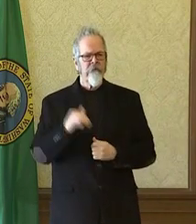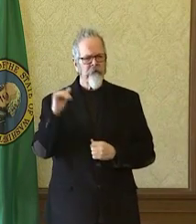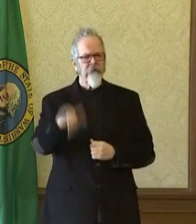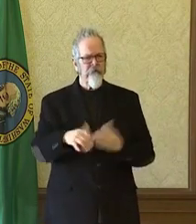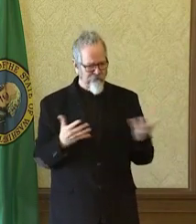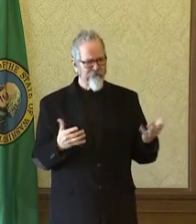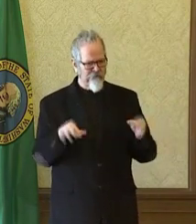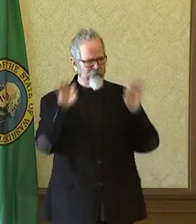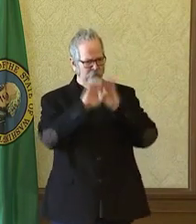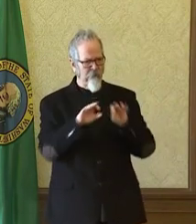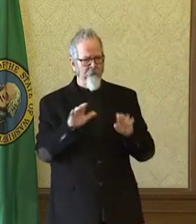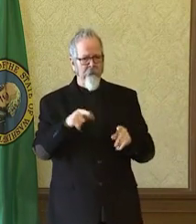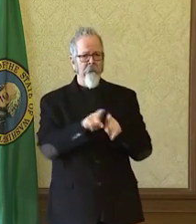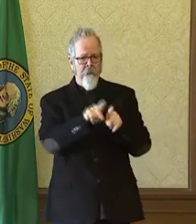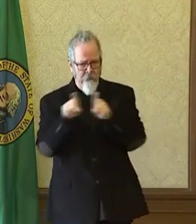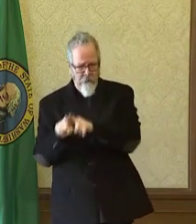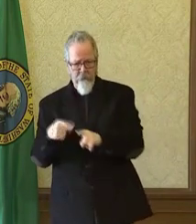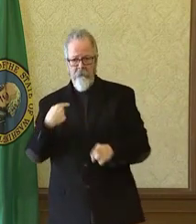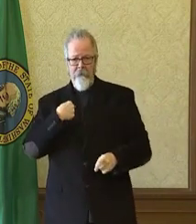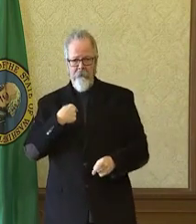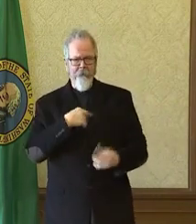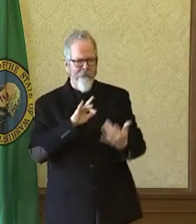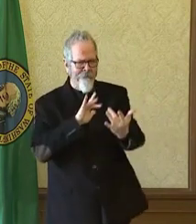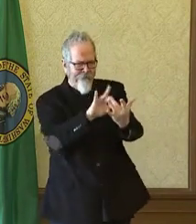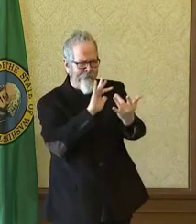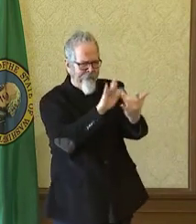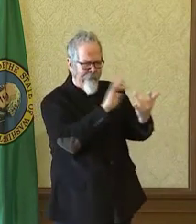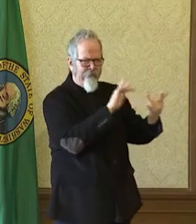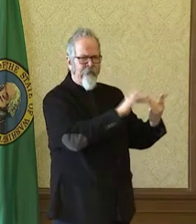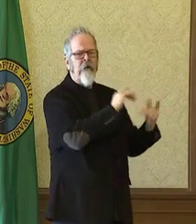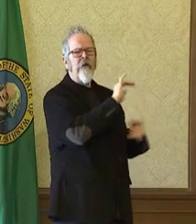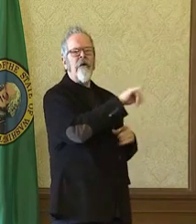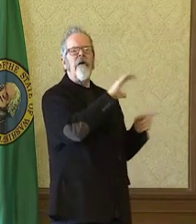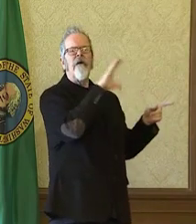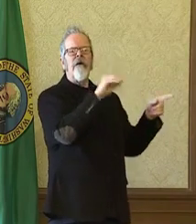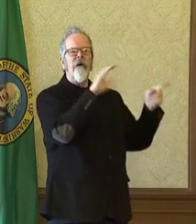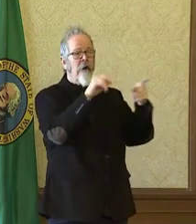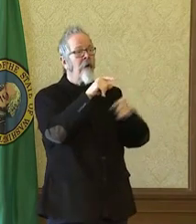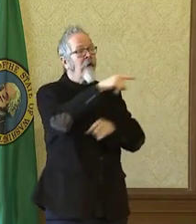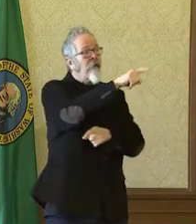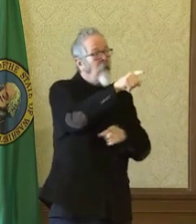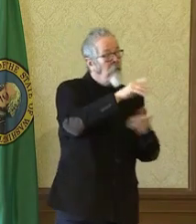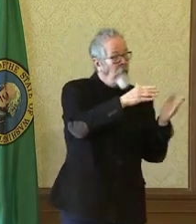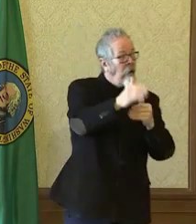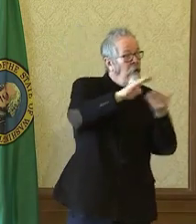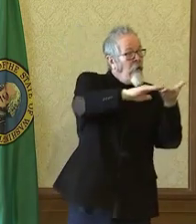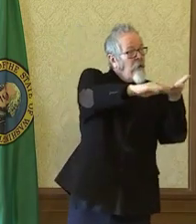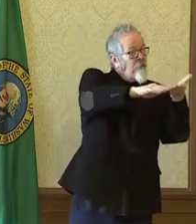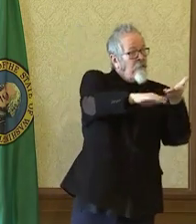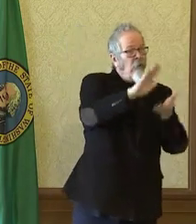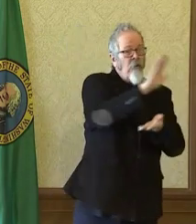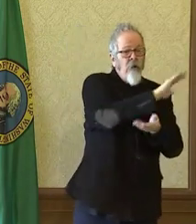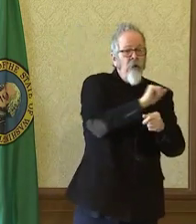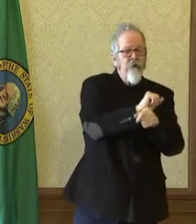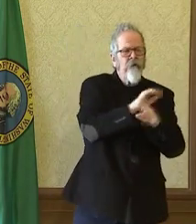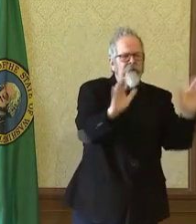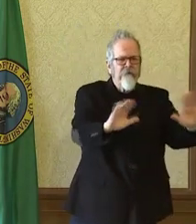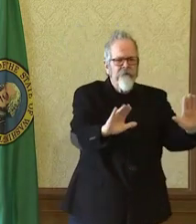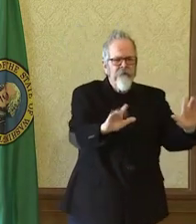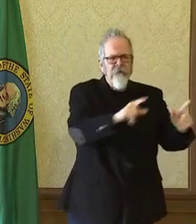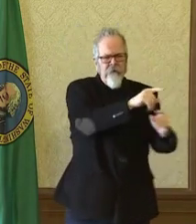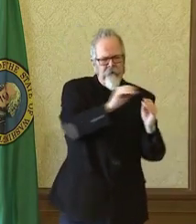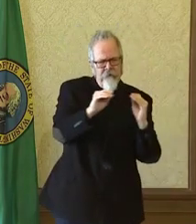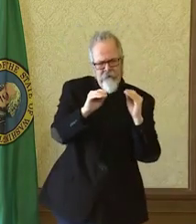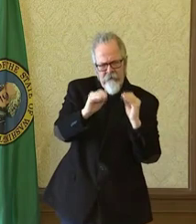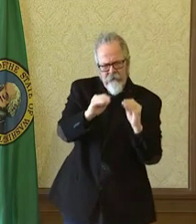them smoothly go through the process. Yeah, and I was just being briefed today by Susie on this.